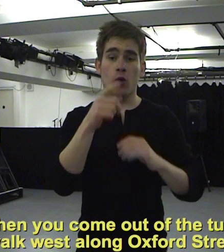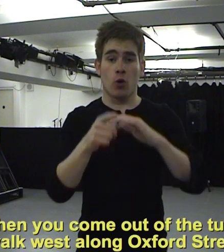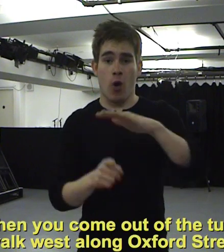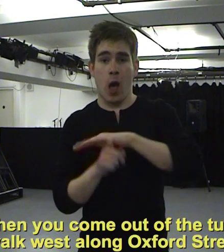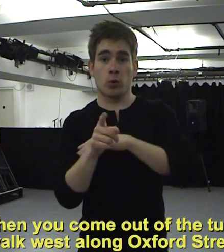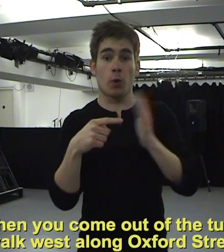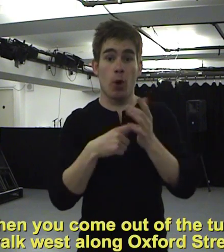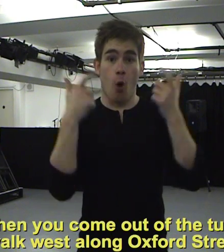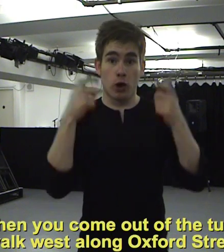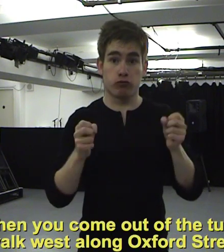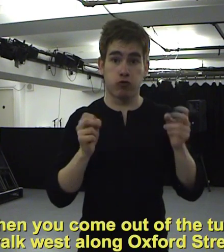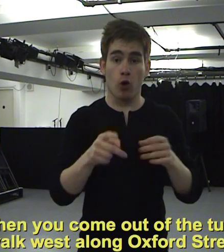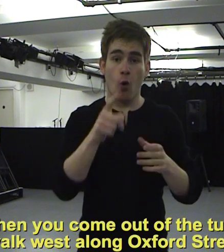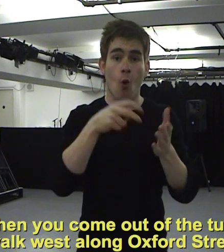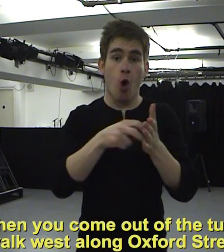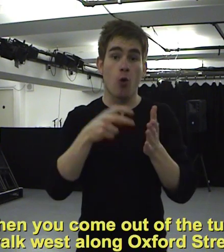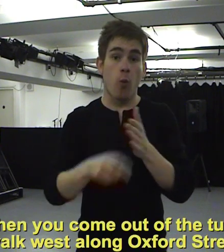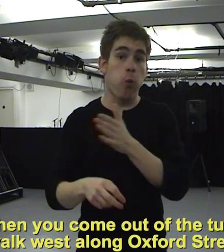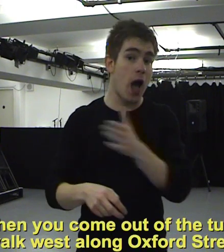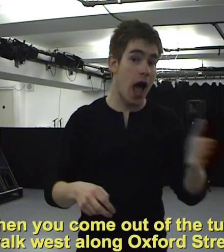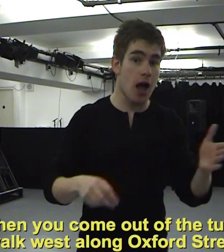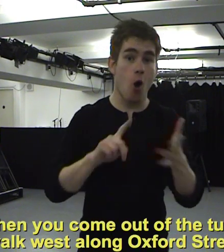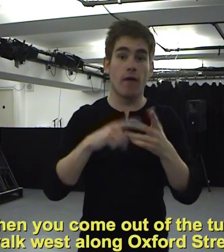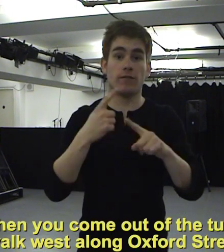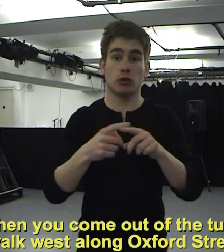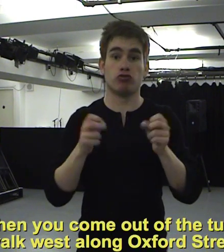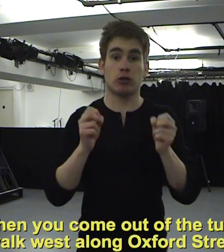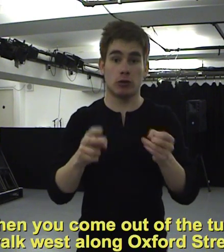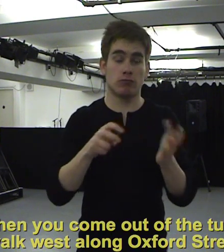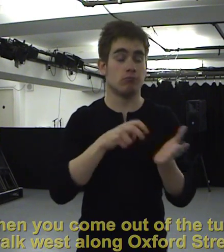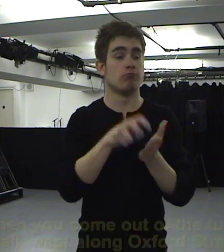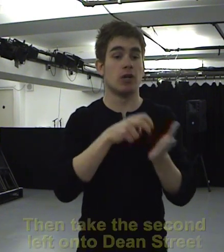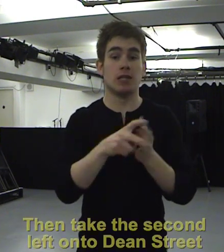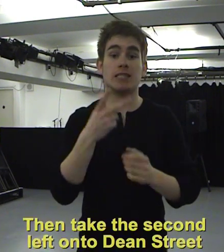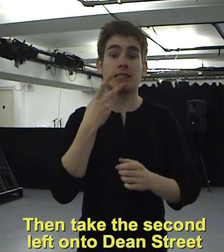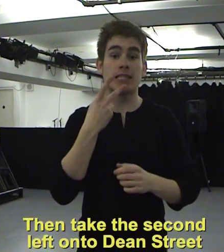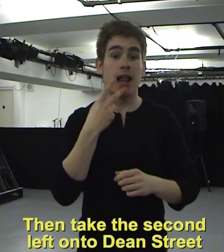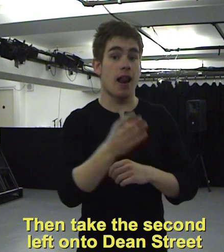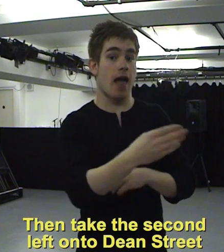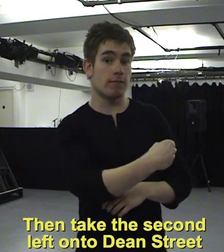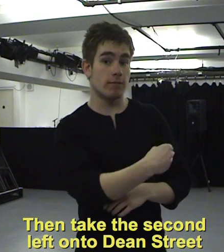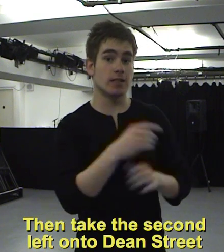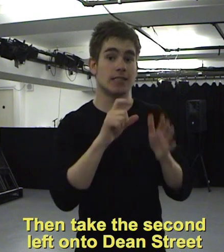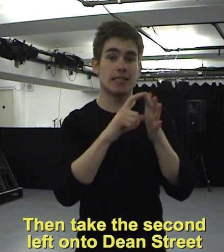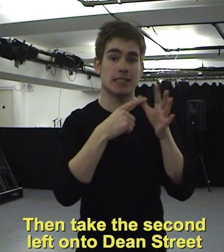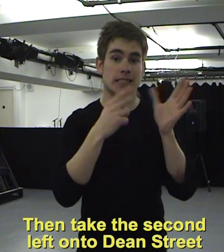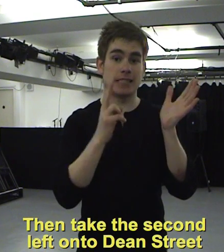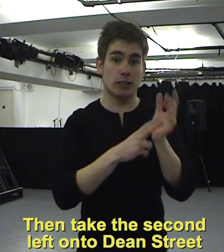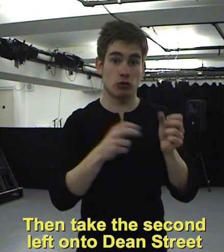When you walk out of the tube, go west along Oxford Street Then take the second left onto Dean Street